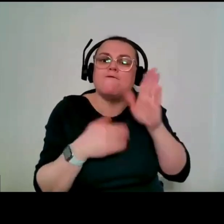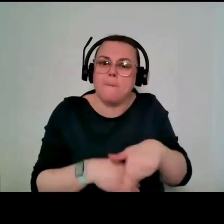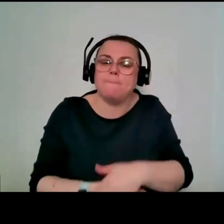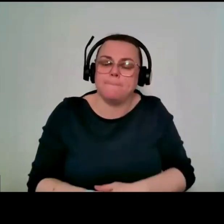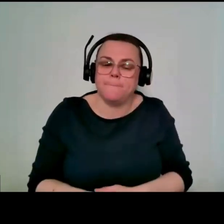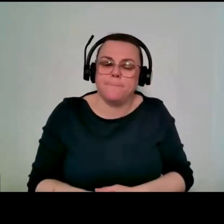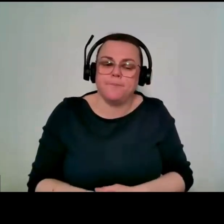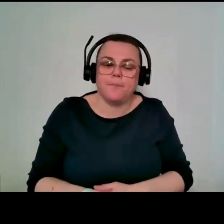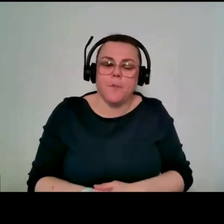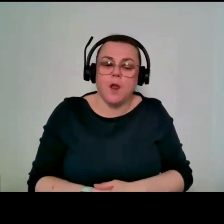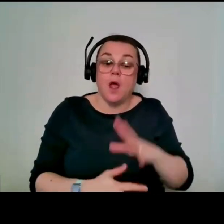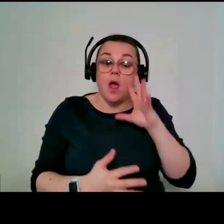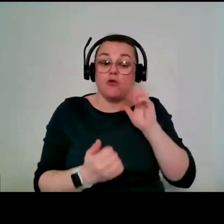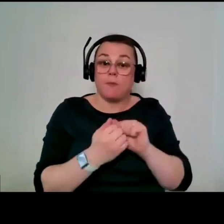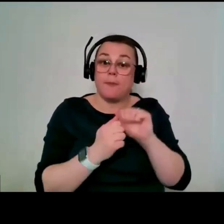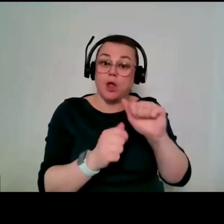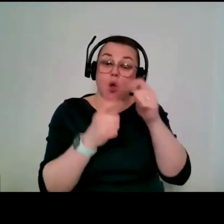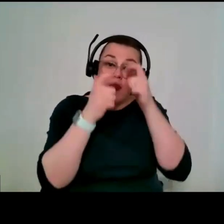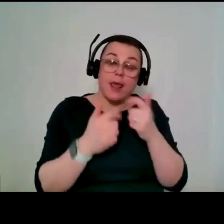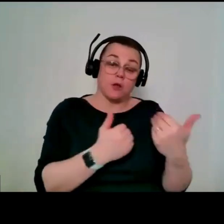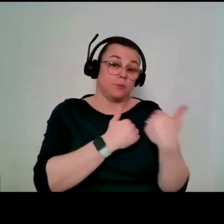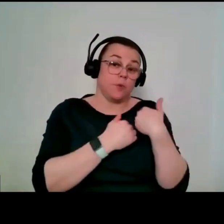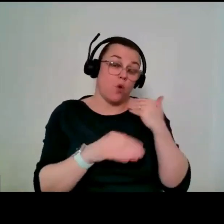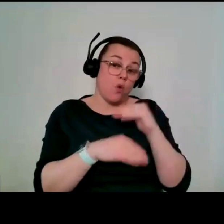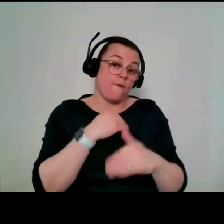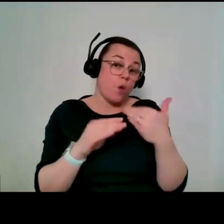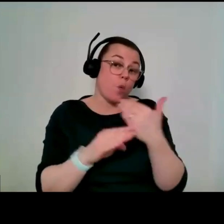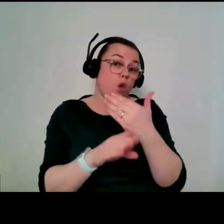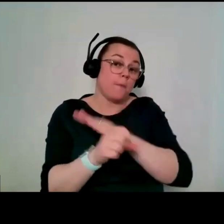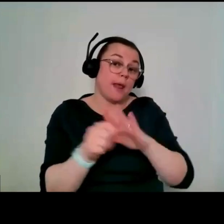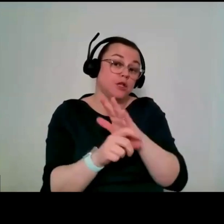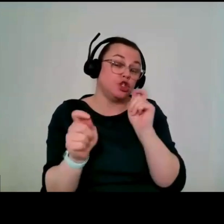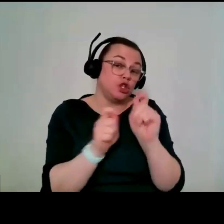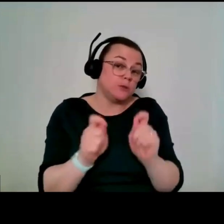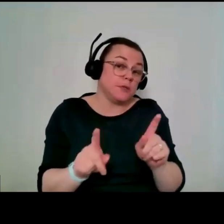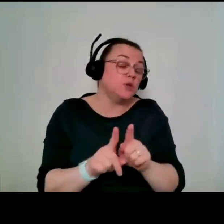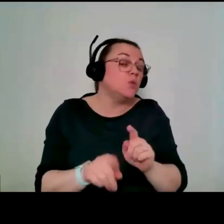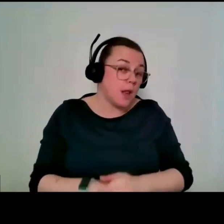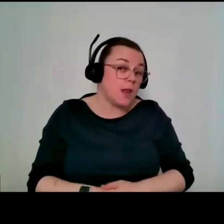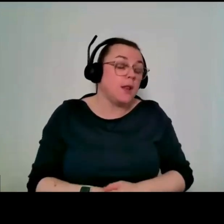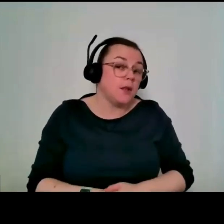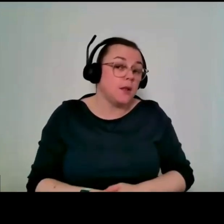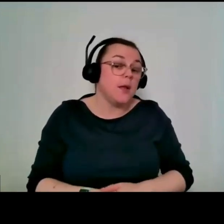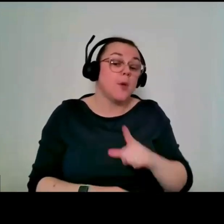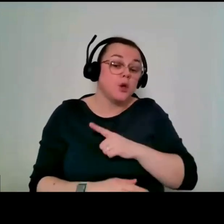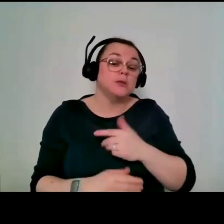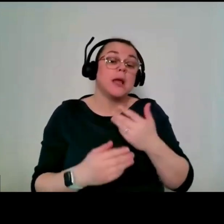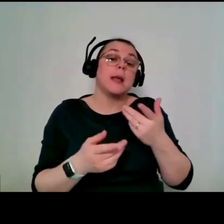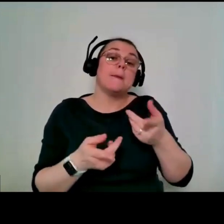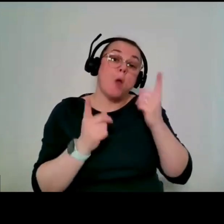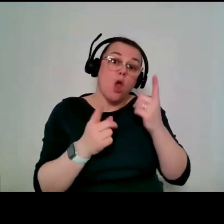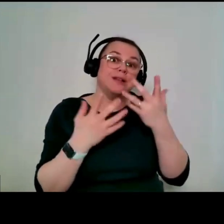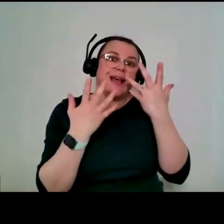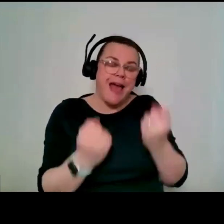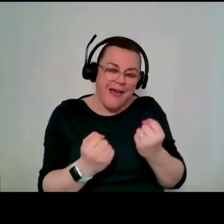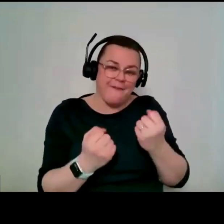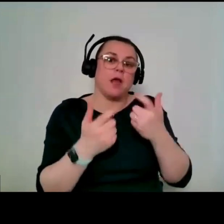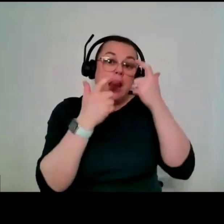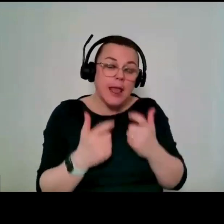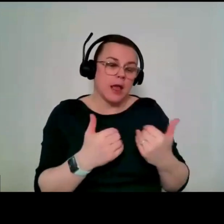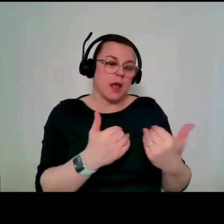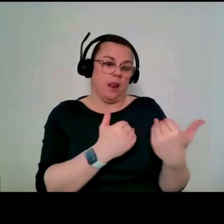Remember your legal responsibilities around workplace adjustment. Employers have a legal duty to put in place